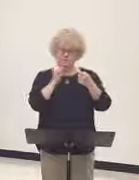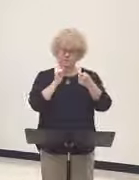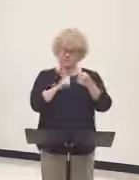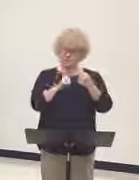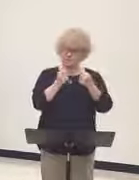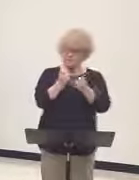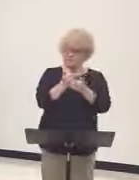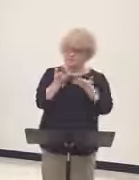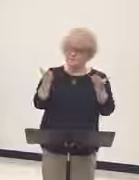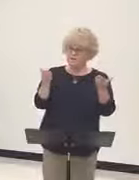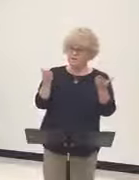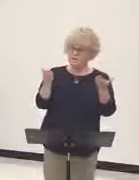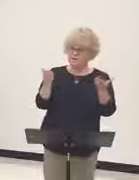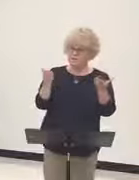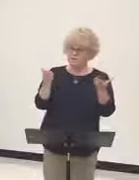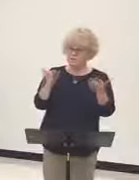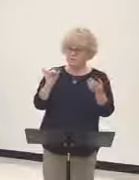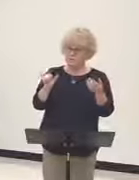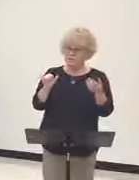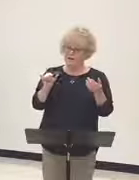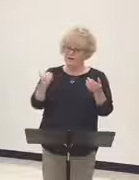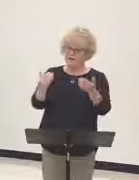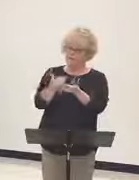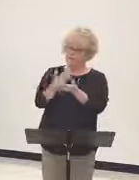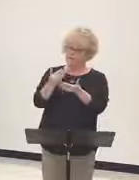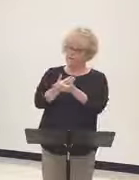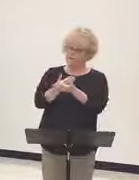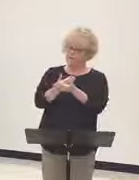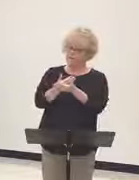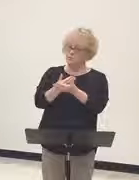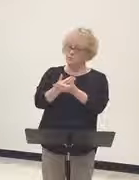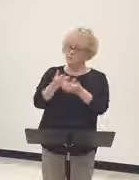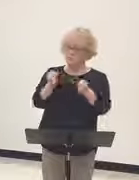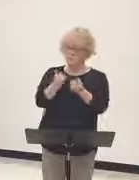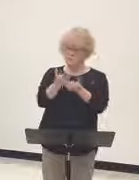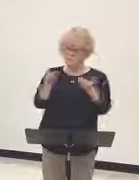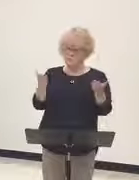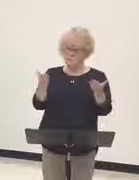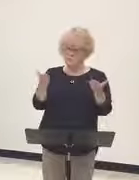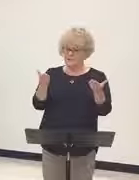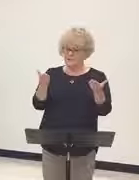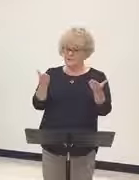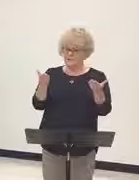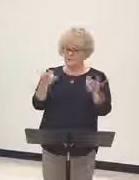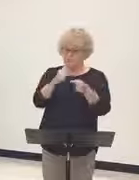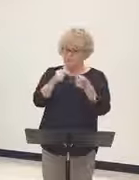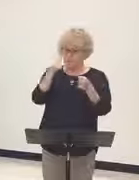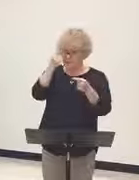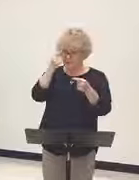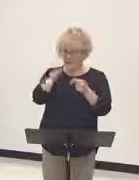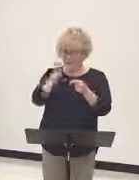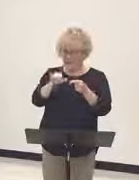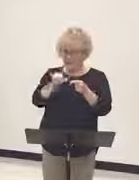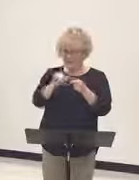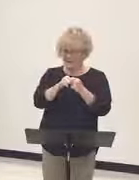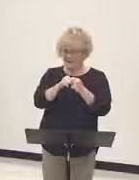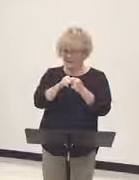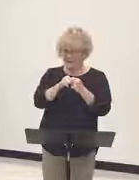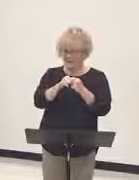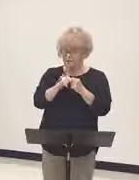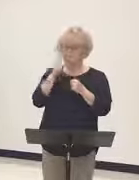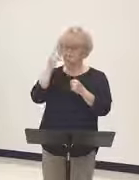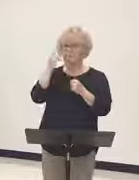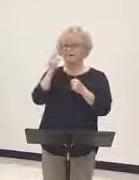into something that is new. And something that when we reflect upon it in prayer,